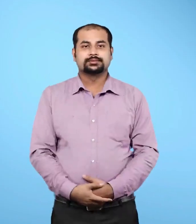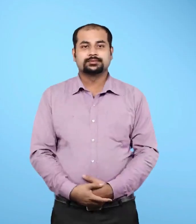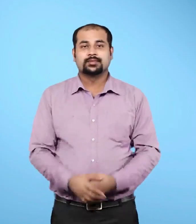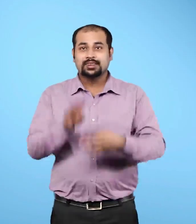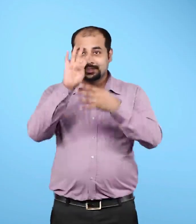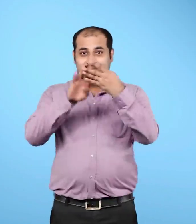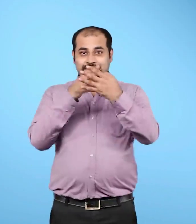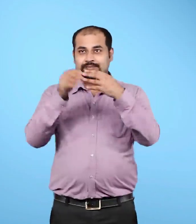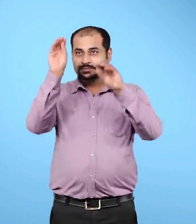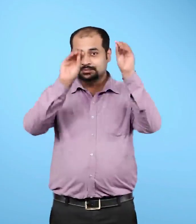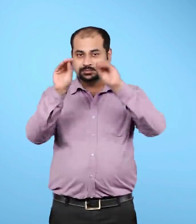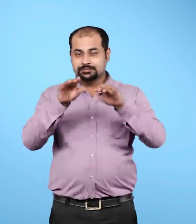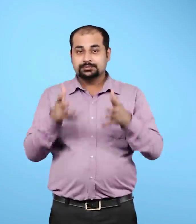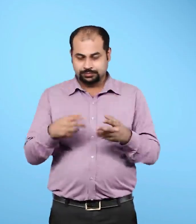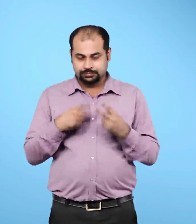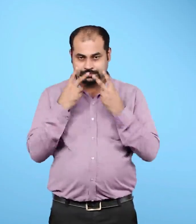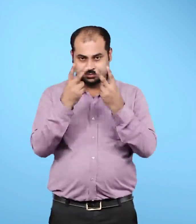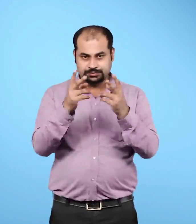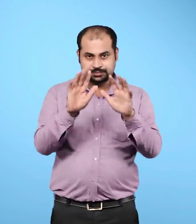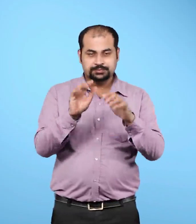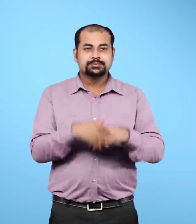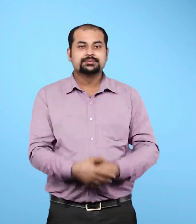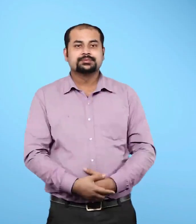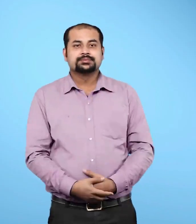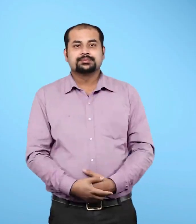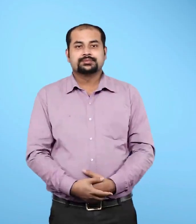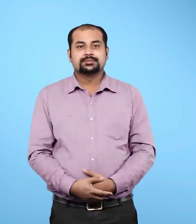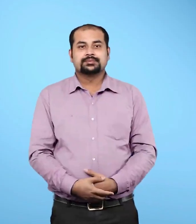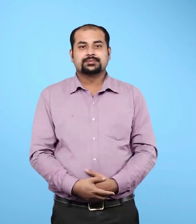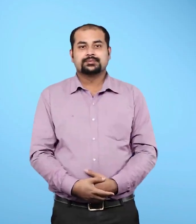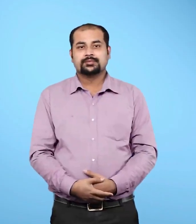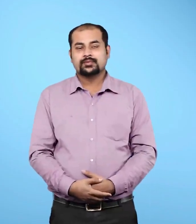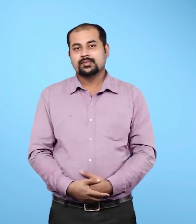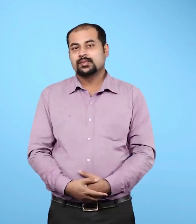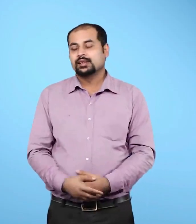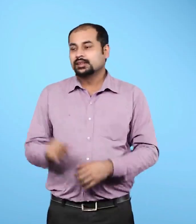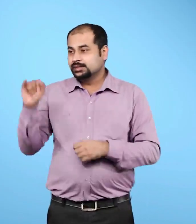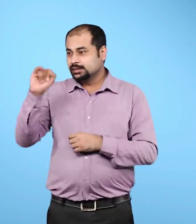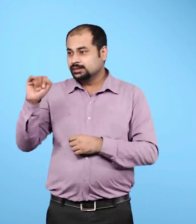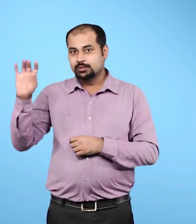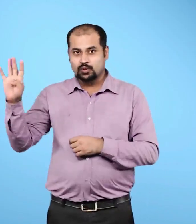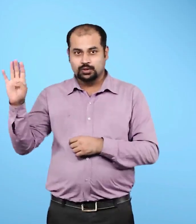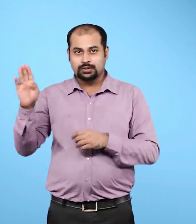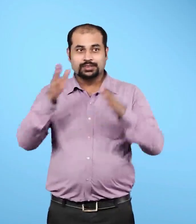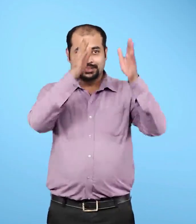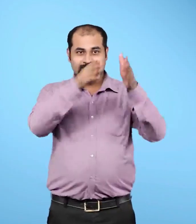The table for this reads as Row 1, Column 1, number 6 is